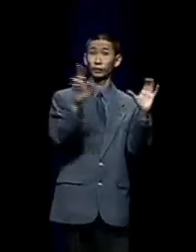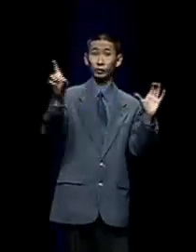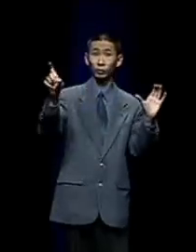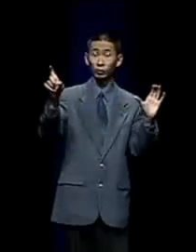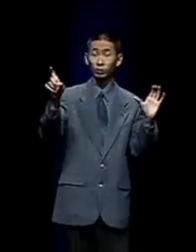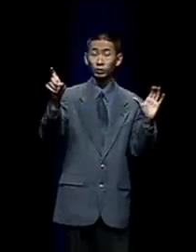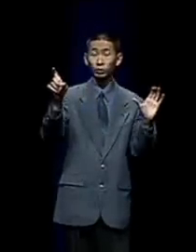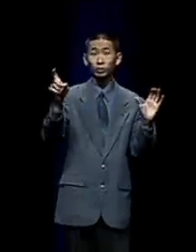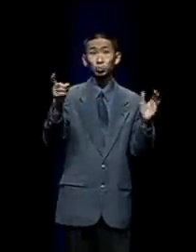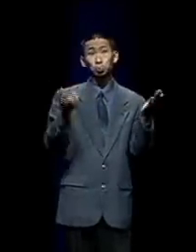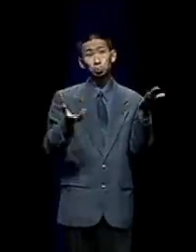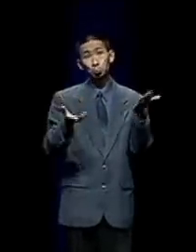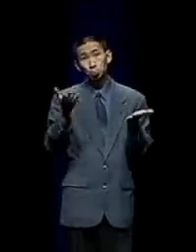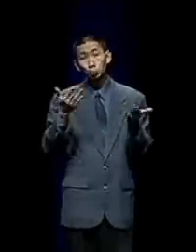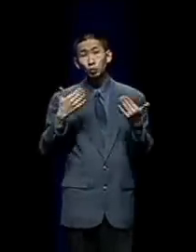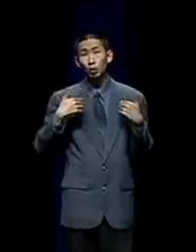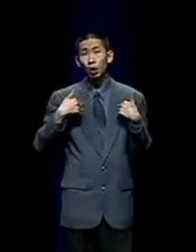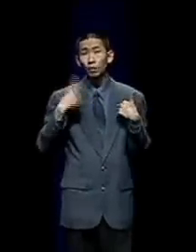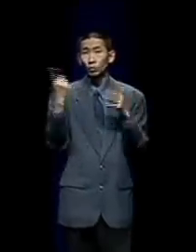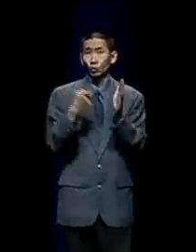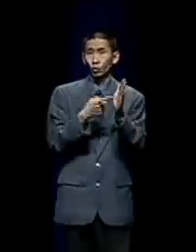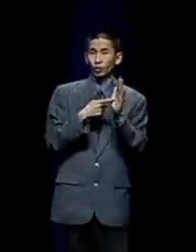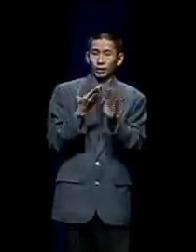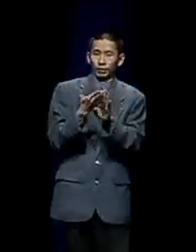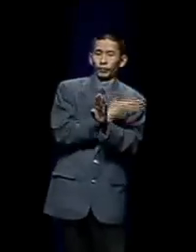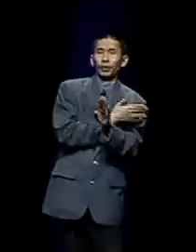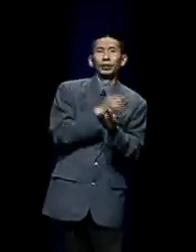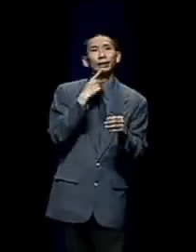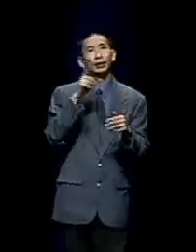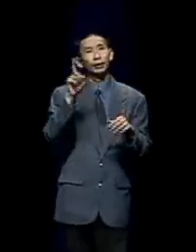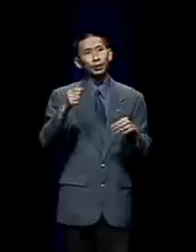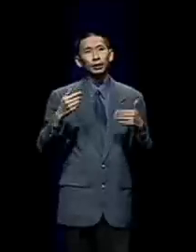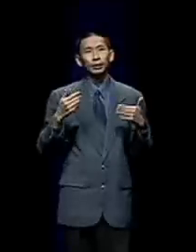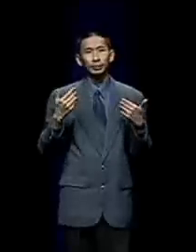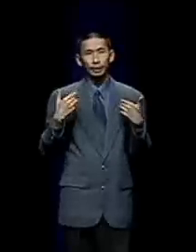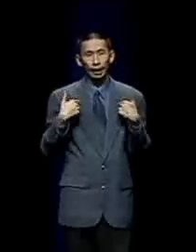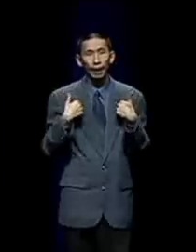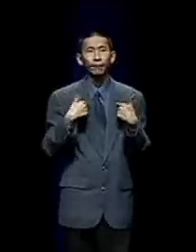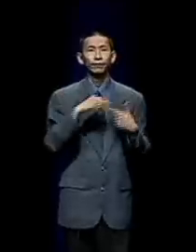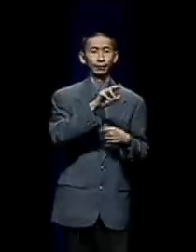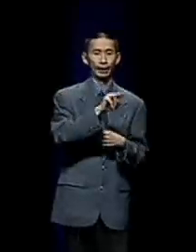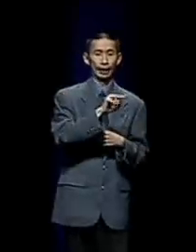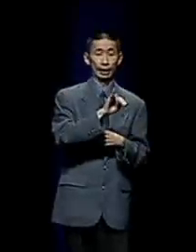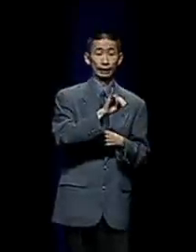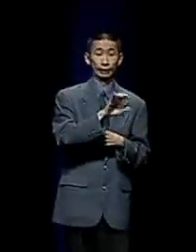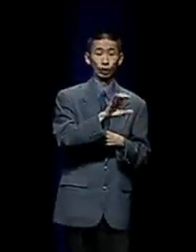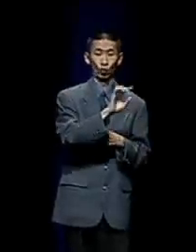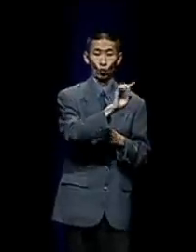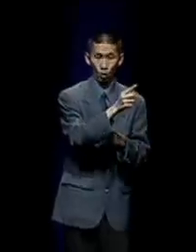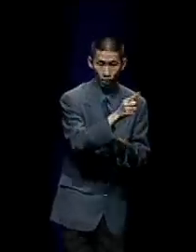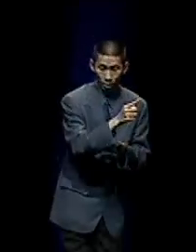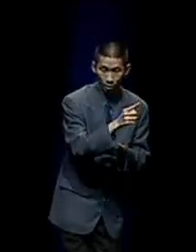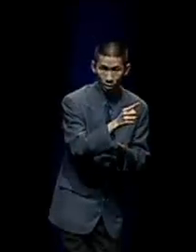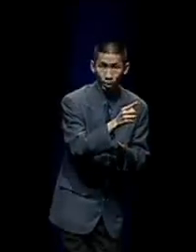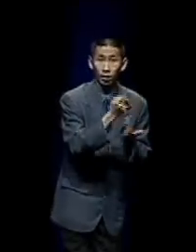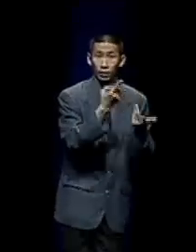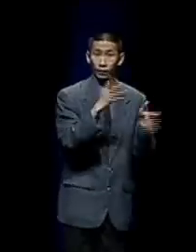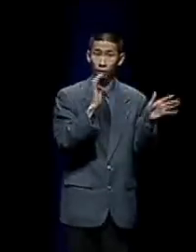you would have a prerequisite that would say you must at least hold the NIC level one before you can become specialized.